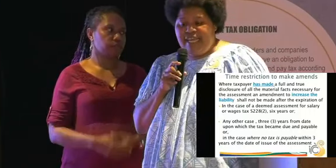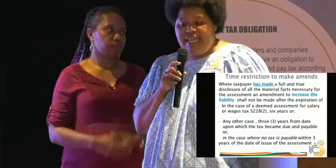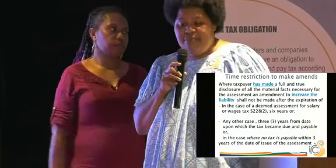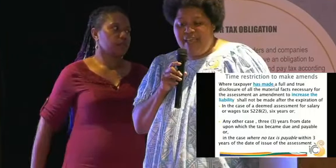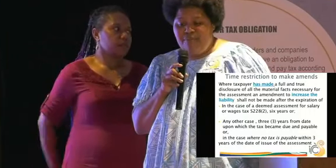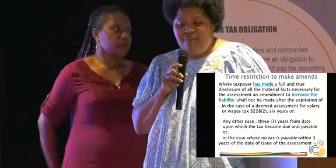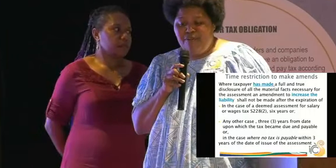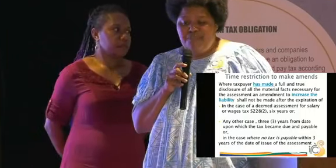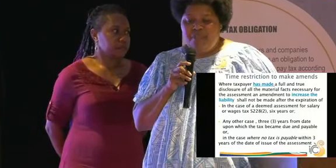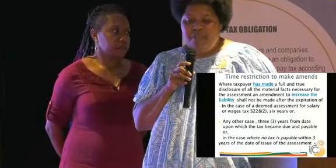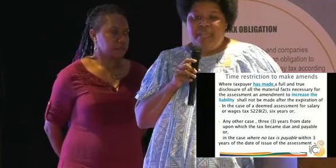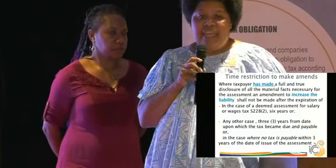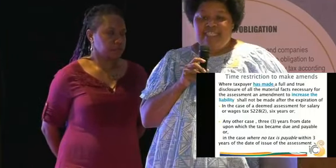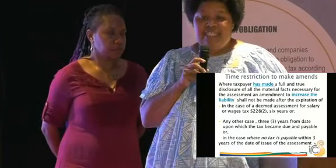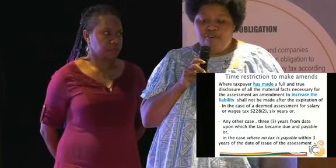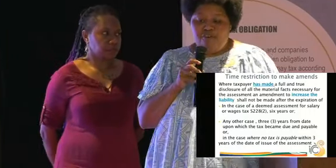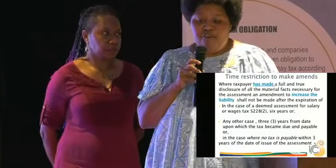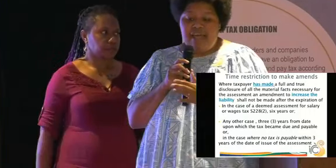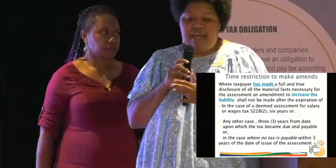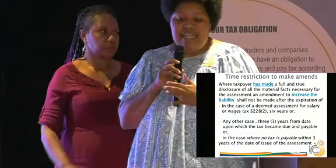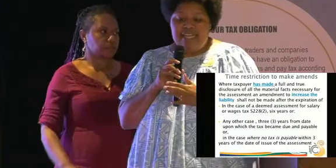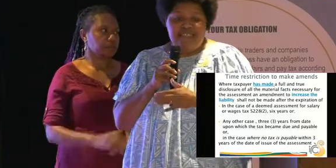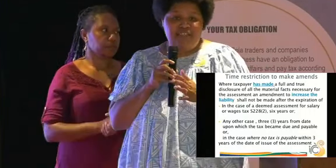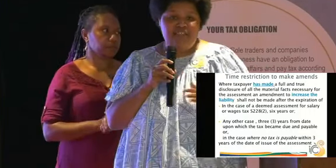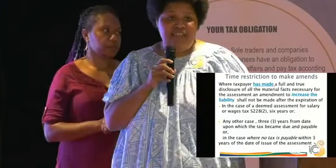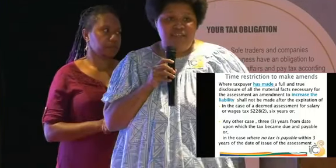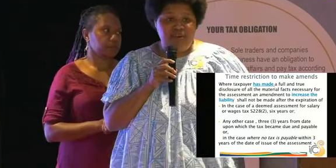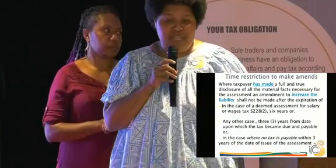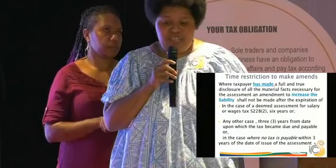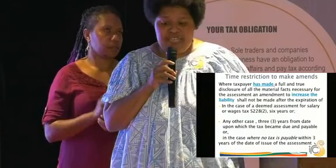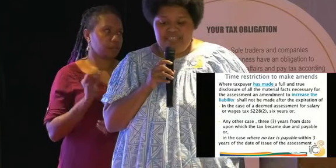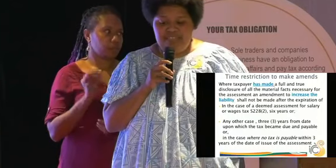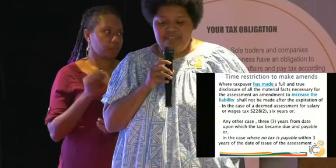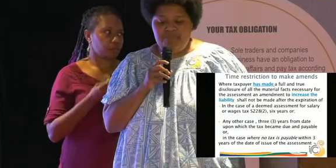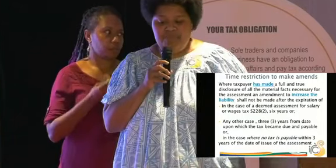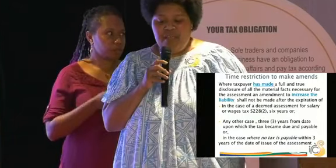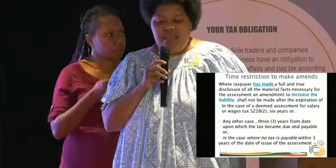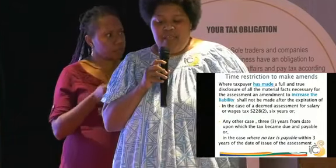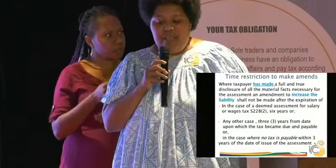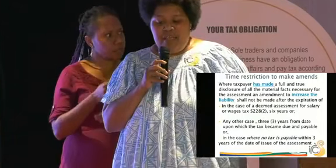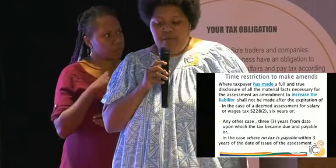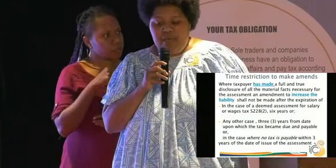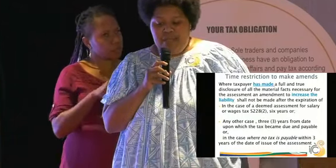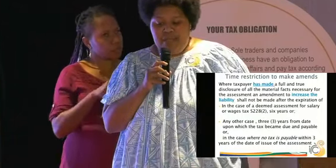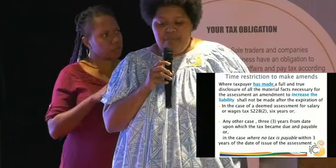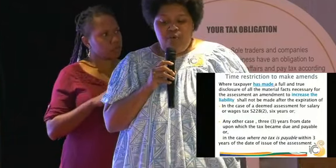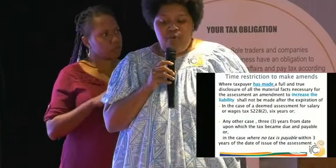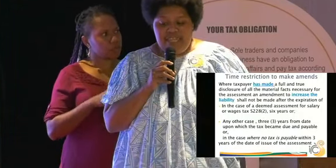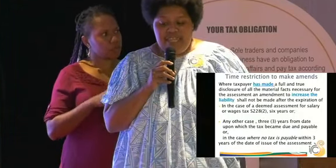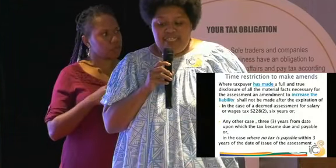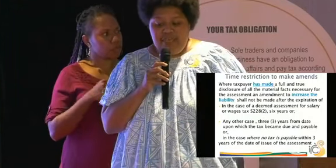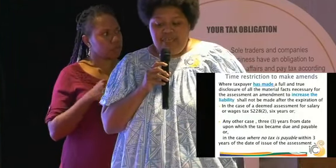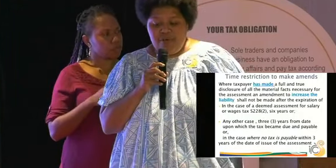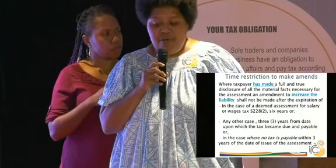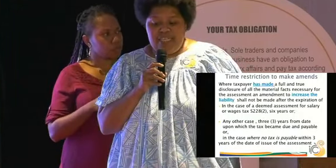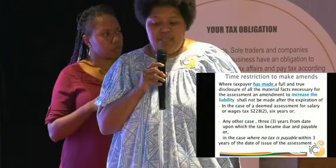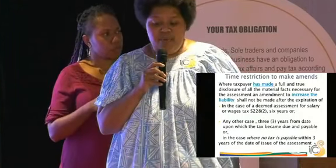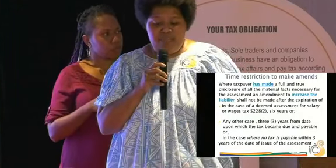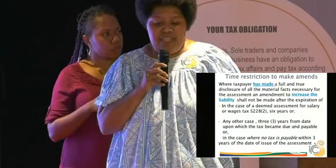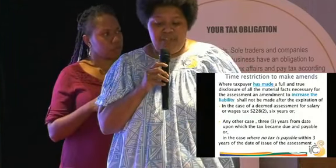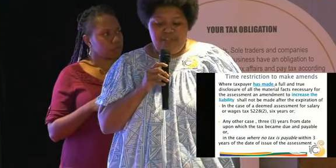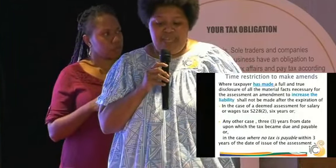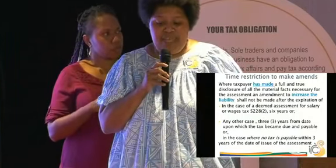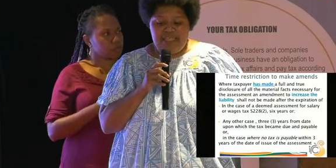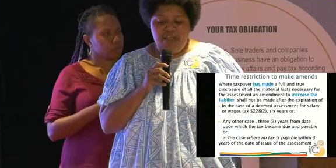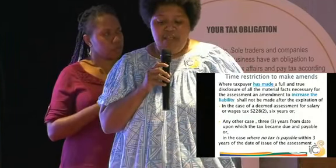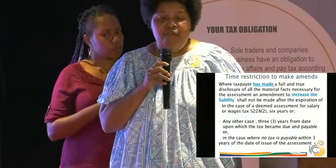is no taxes payable, that's for other taxes, not salary and wages tax, where no tax is payable, it's